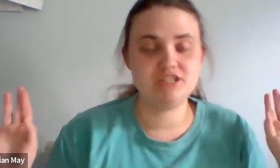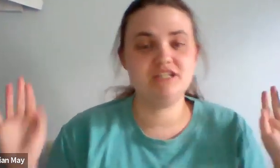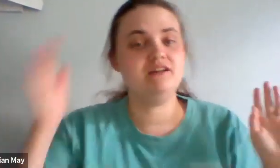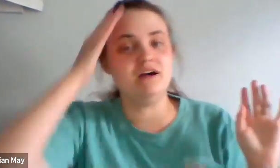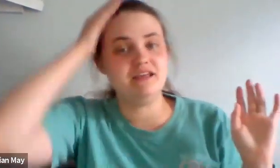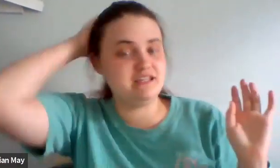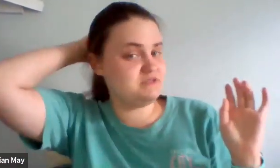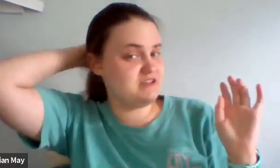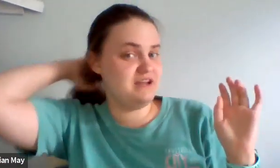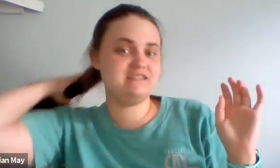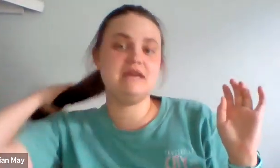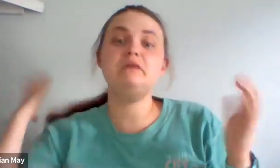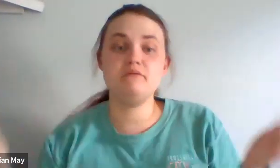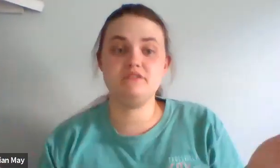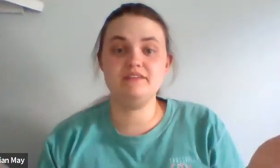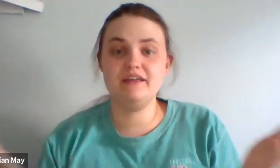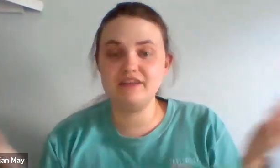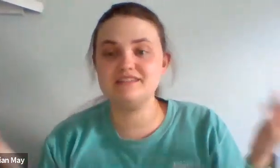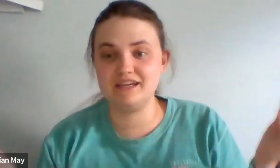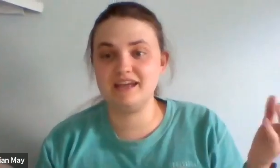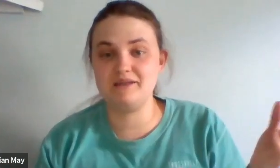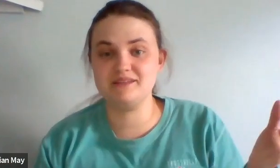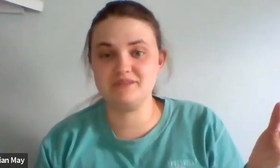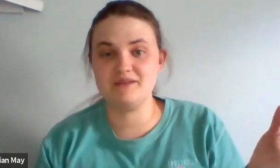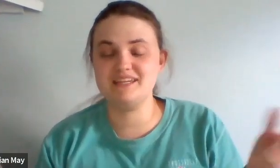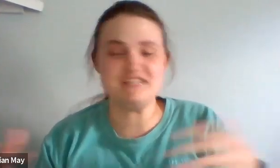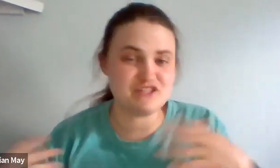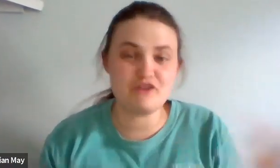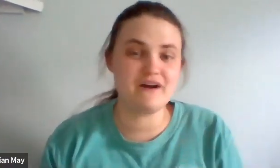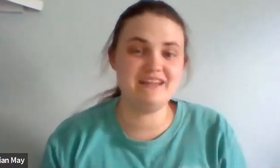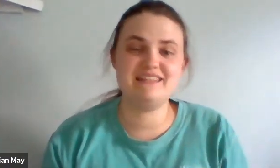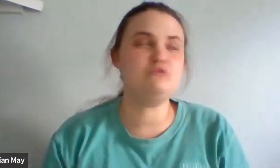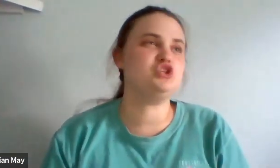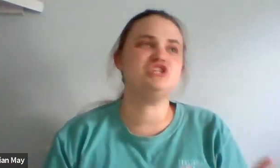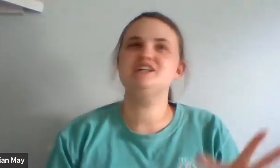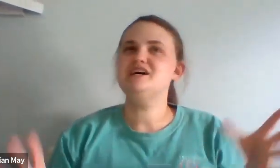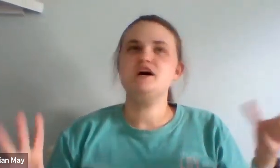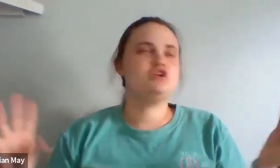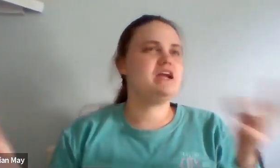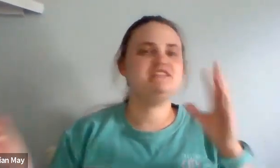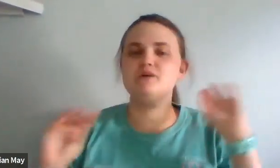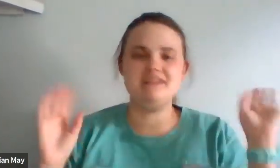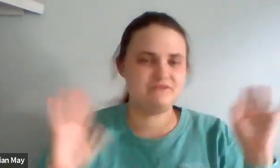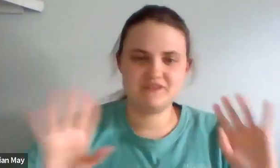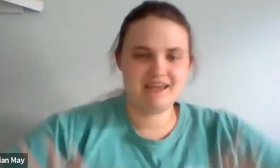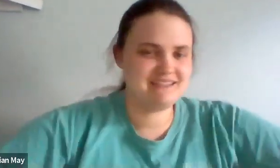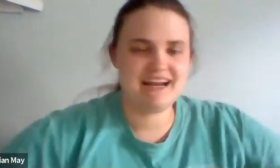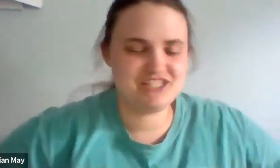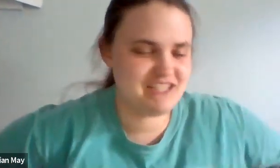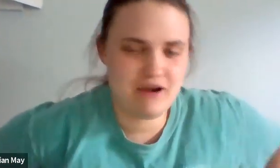watching kids with signing because they play with it. They think it's like a game sometimes. And it's so funny because they will just create so many different things. And it cracks